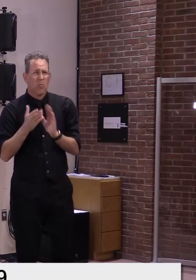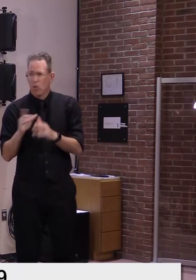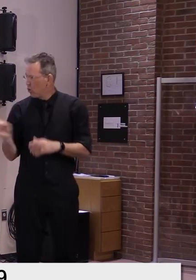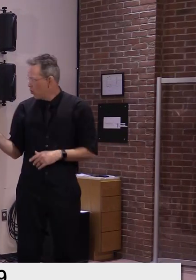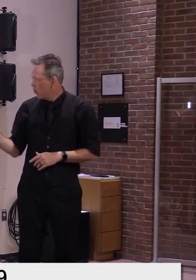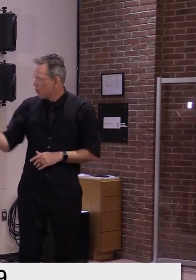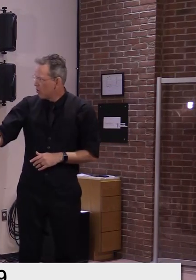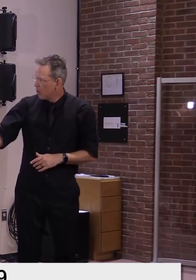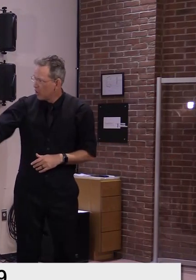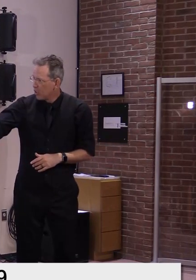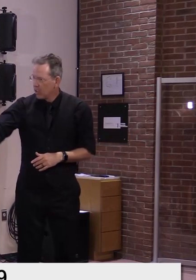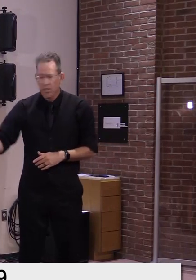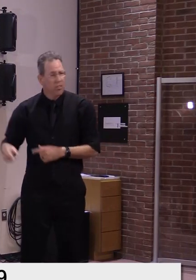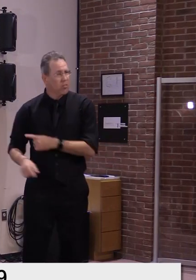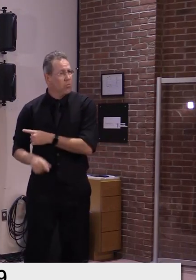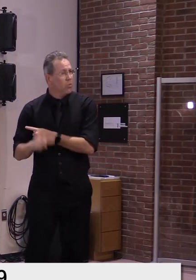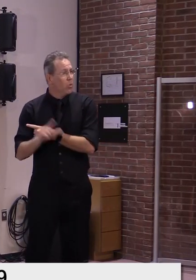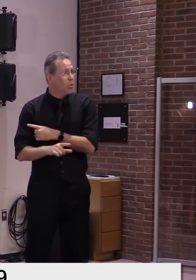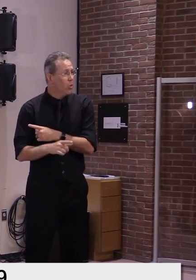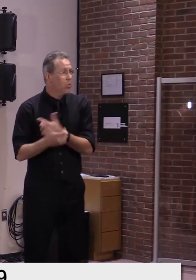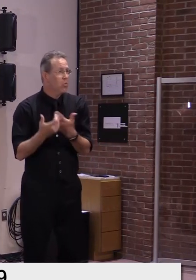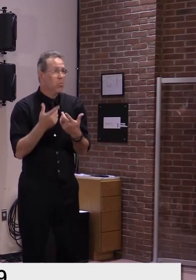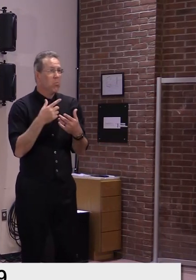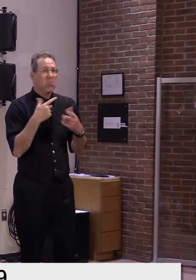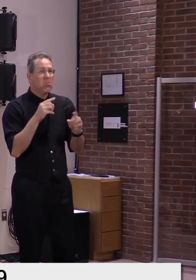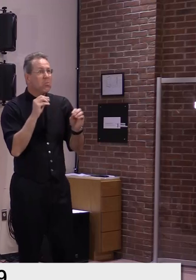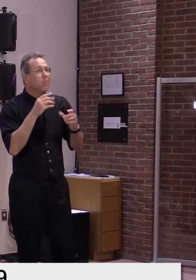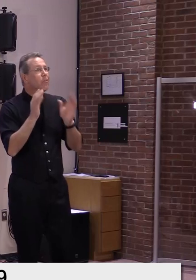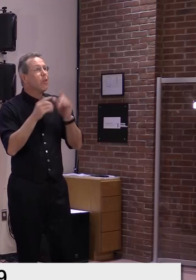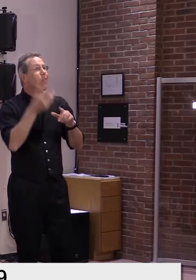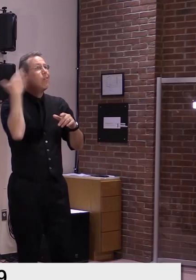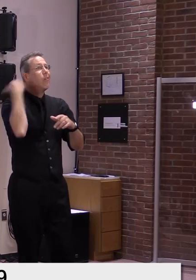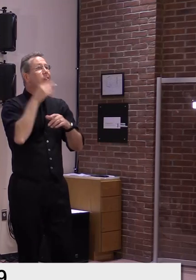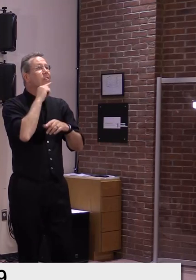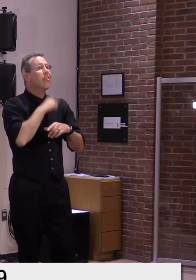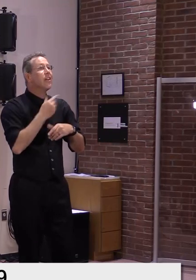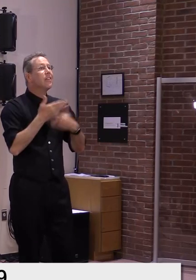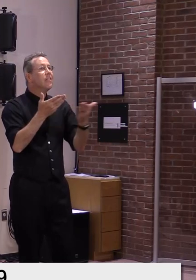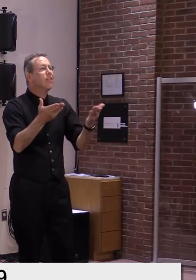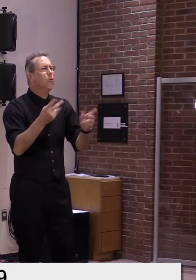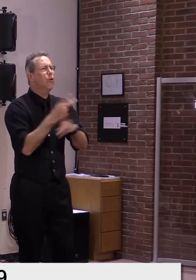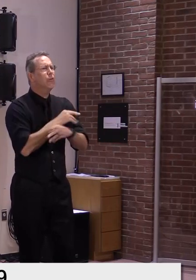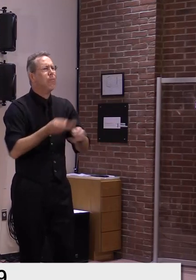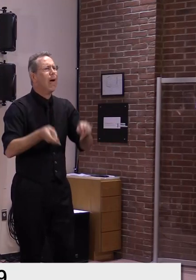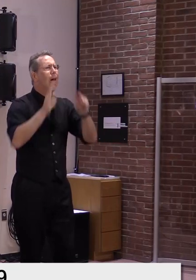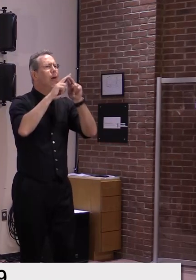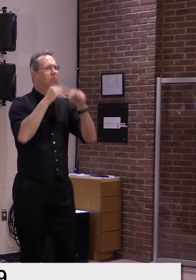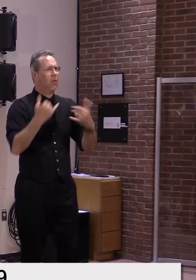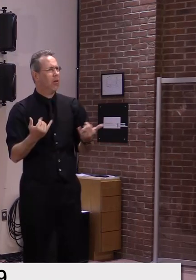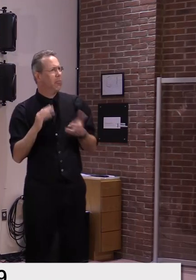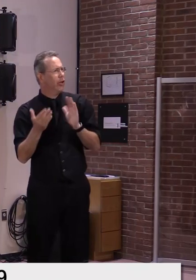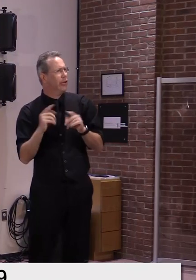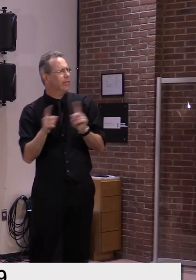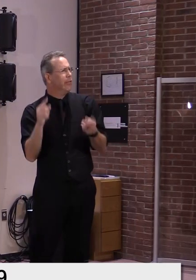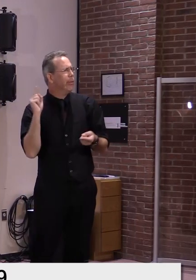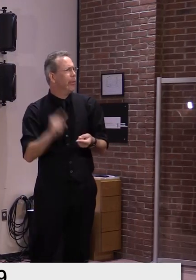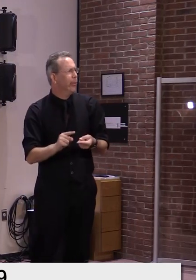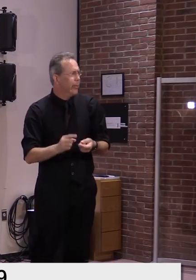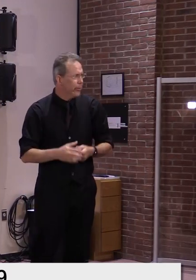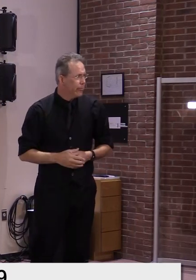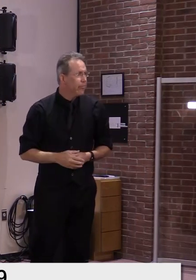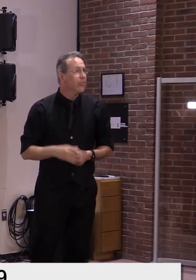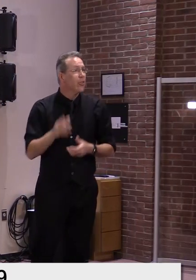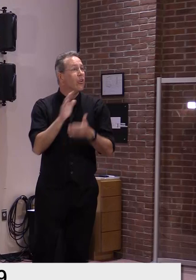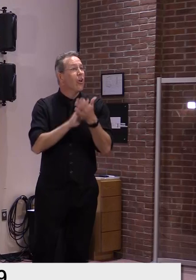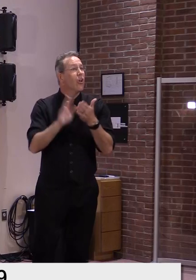last year. We also saw college cases declining on campus as they headed toward the end of their semester, and